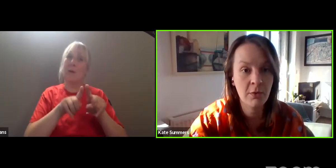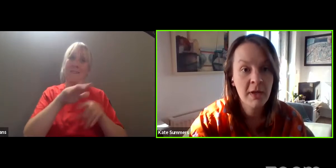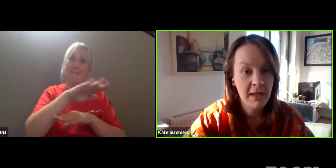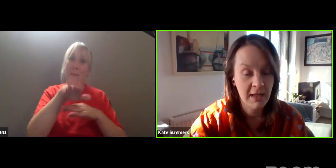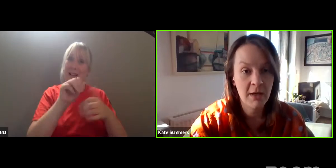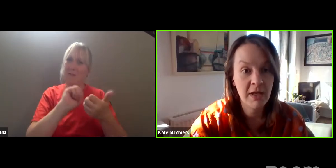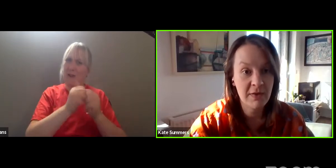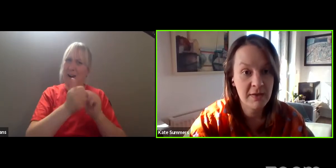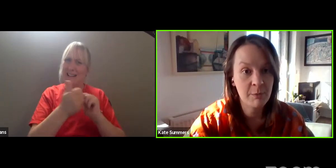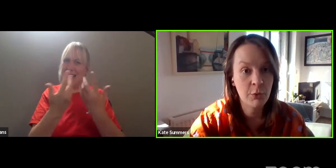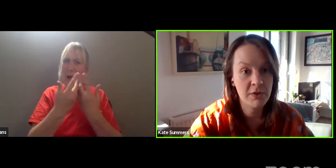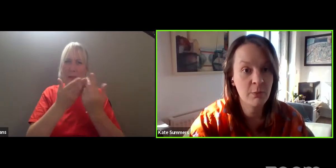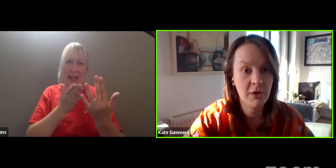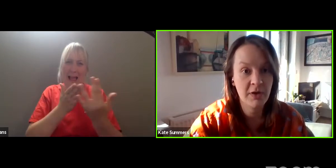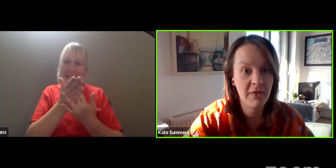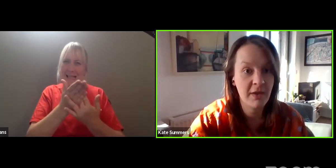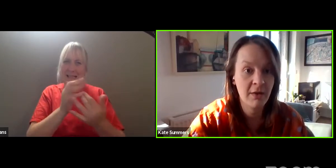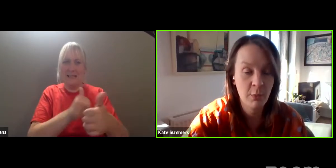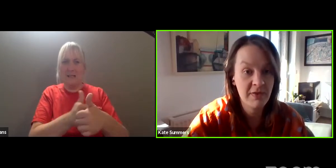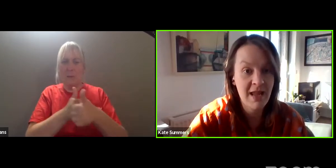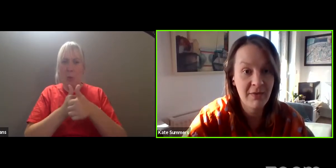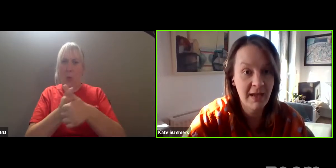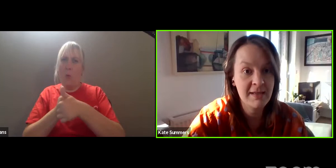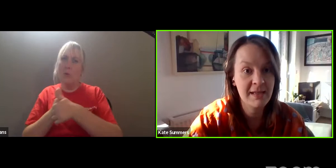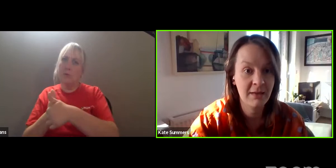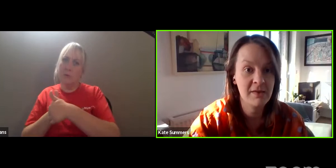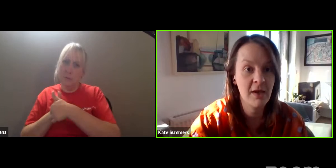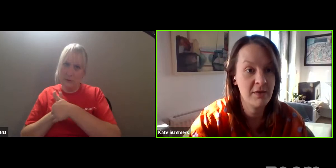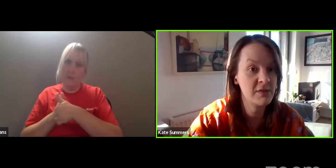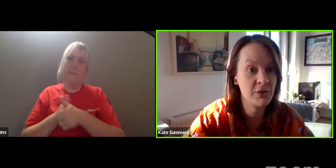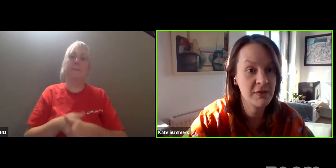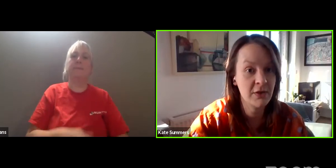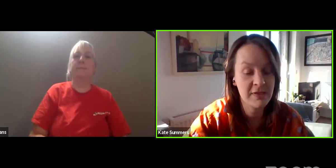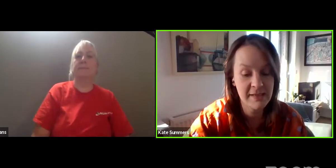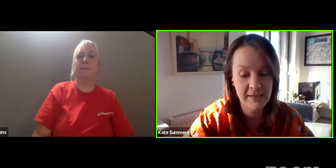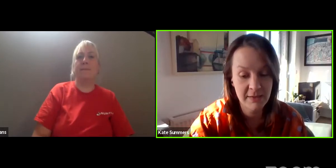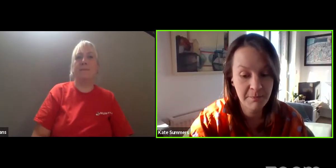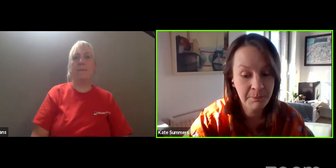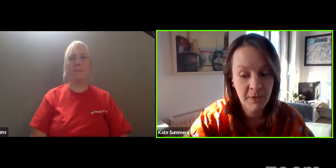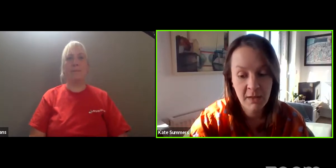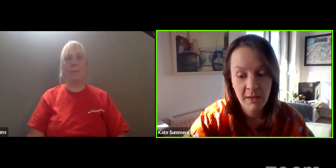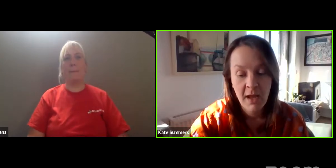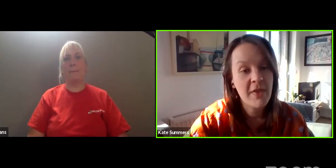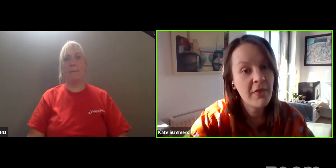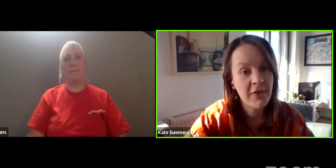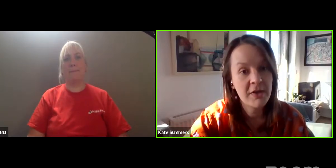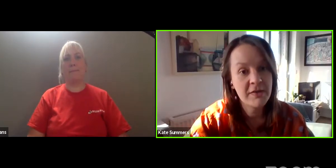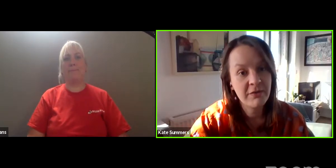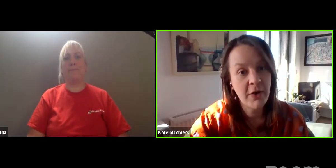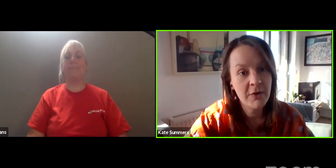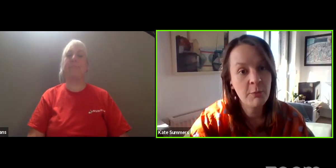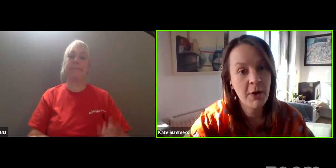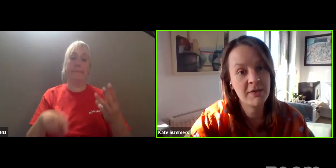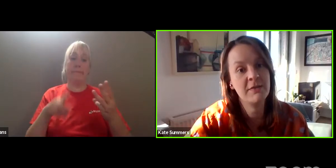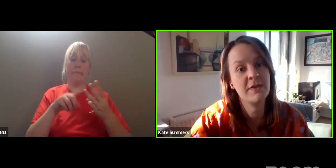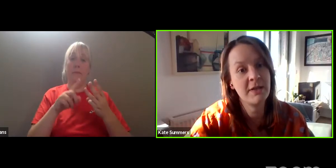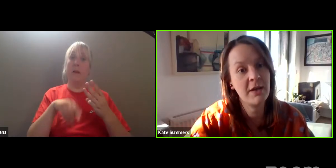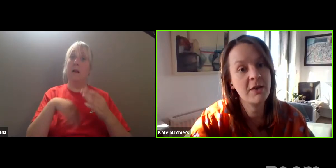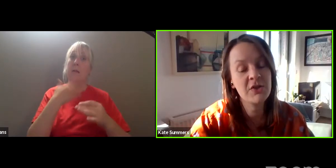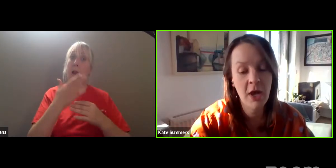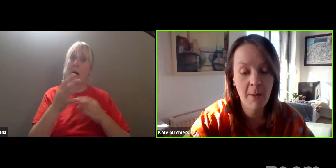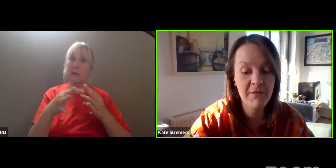important role in kind of giving support to one another with navigating the social security system. And then the third and final part